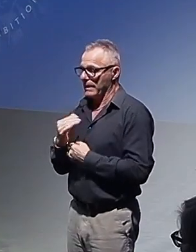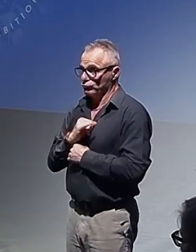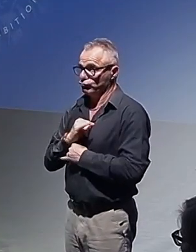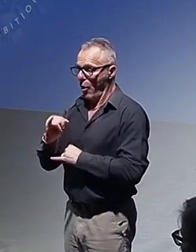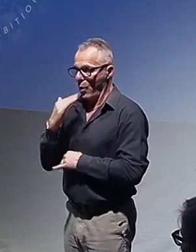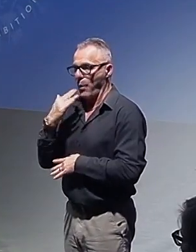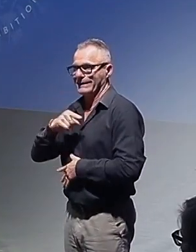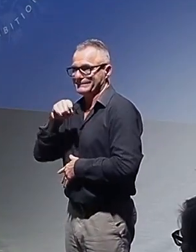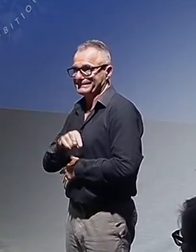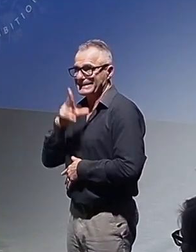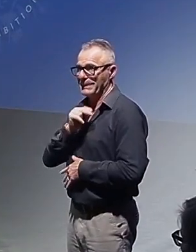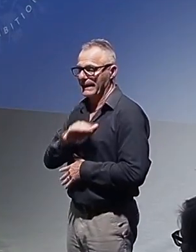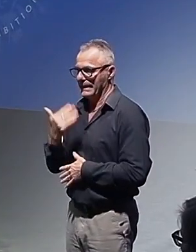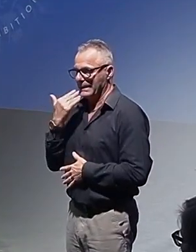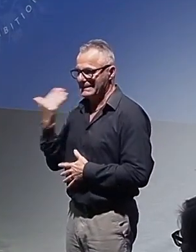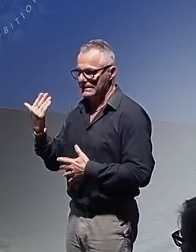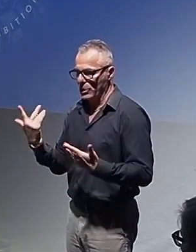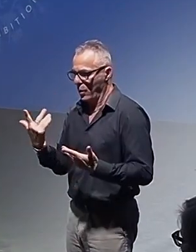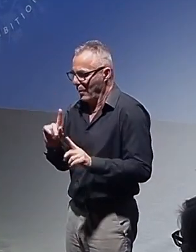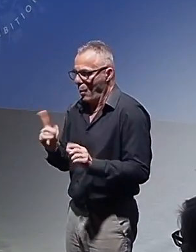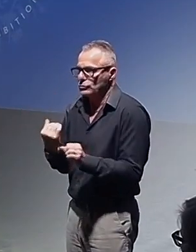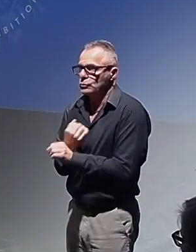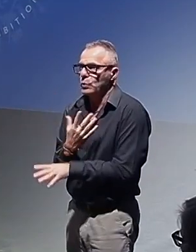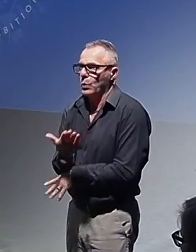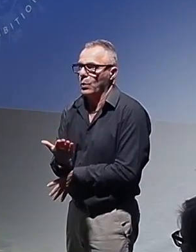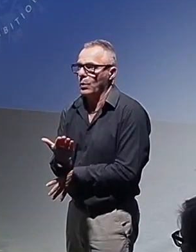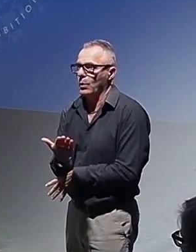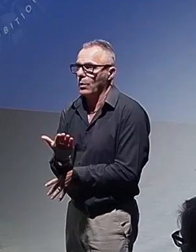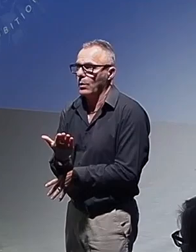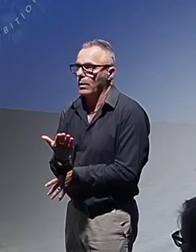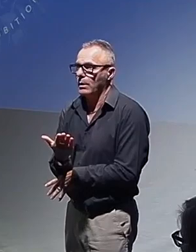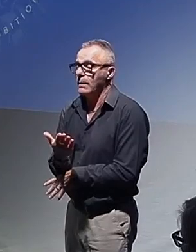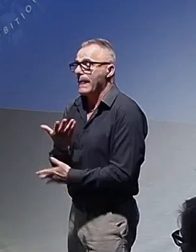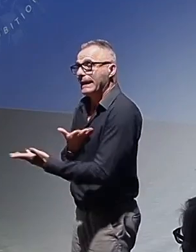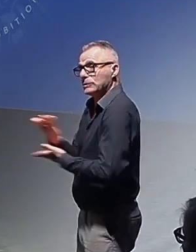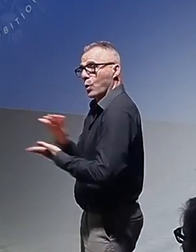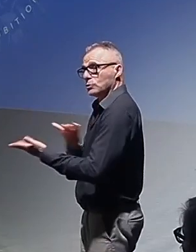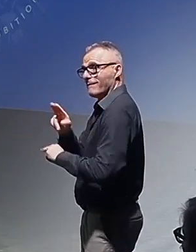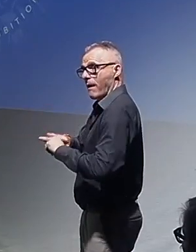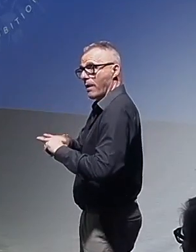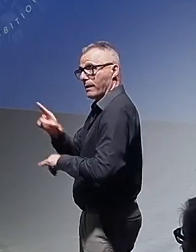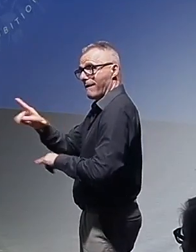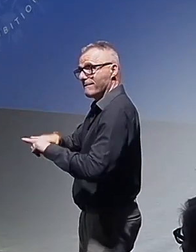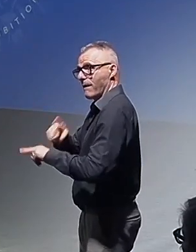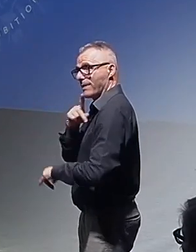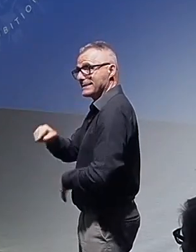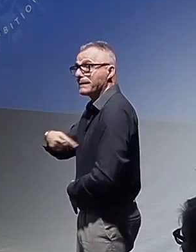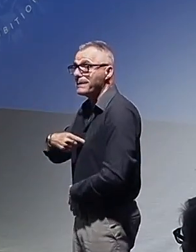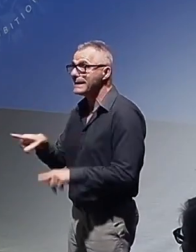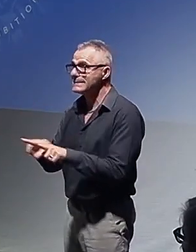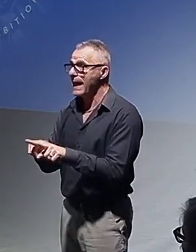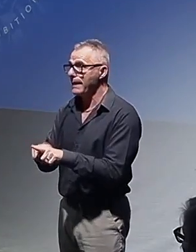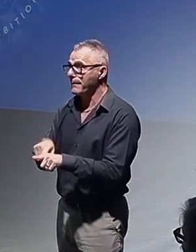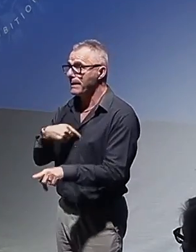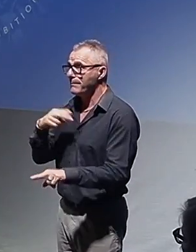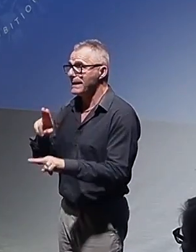speaking and I don't know what it is. And he talked to his dad, And his dad said, yeah, I have the same thing.